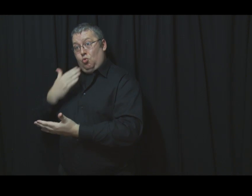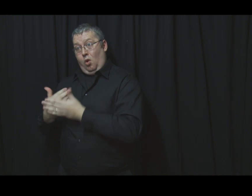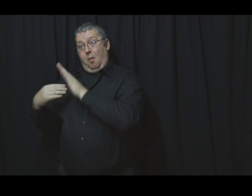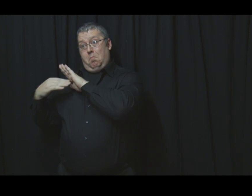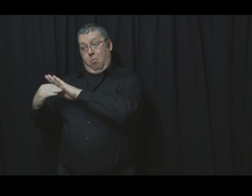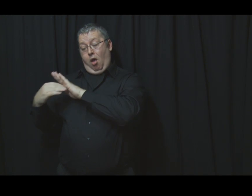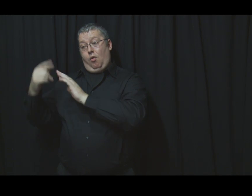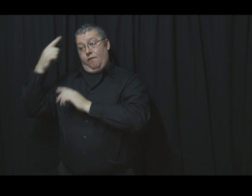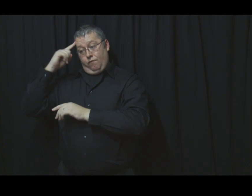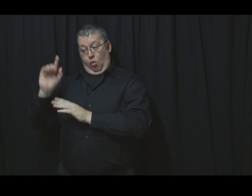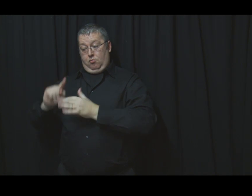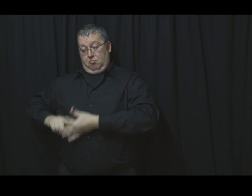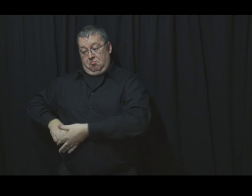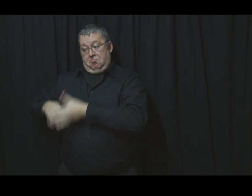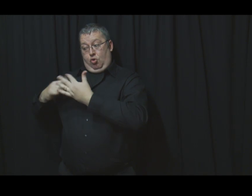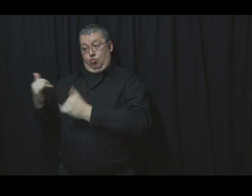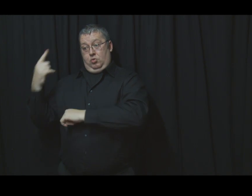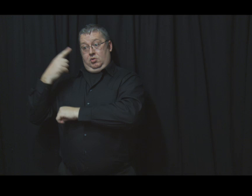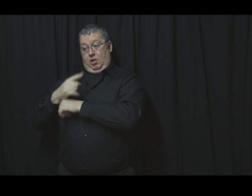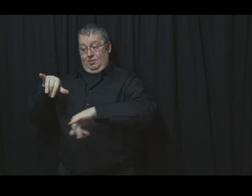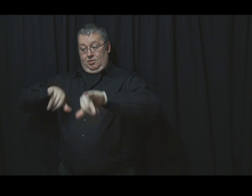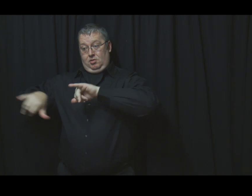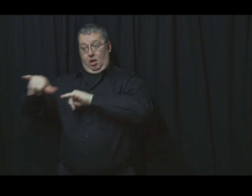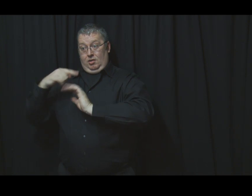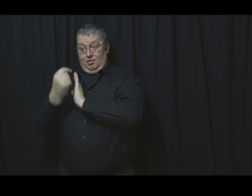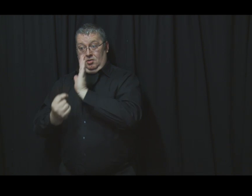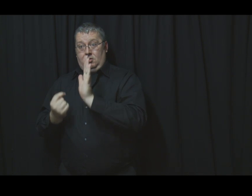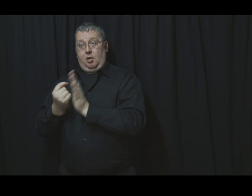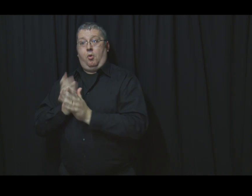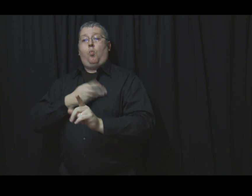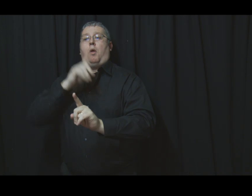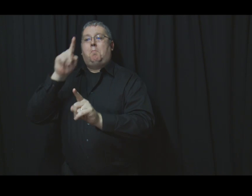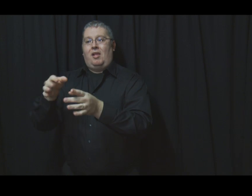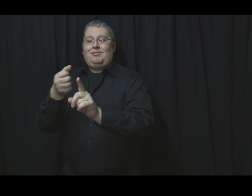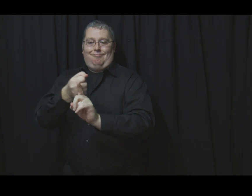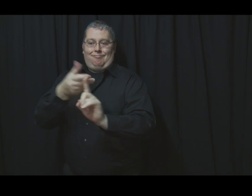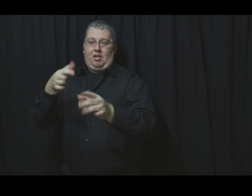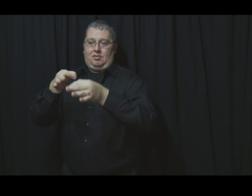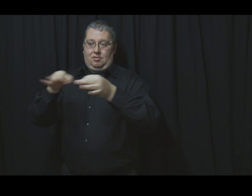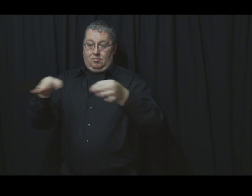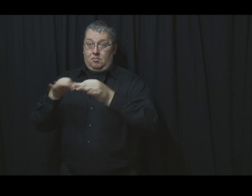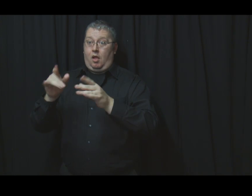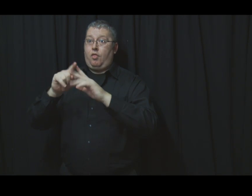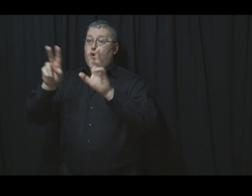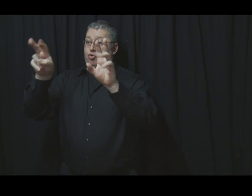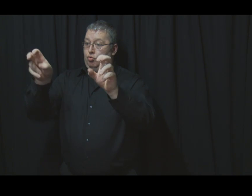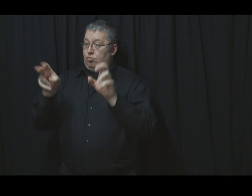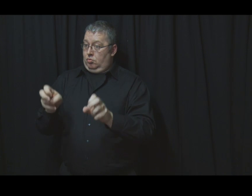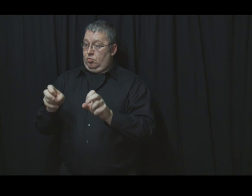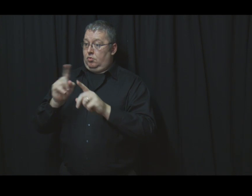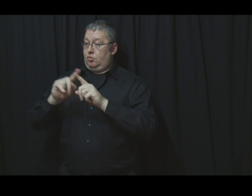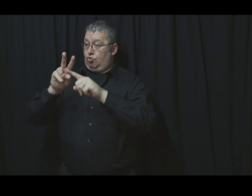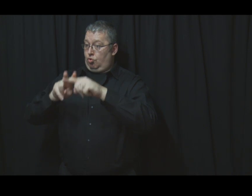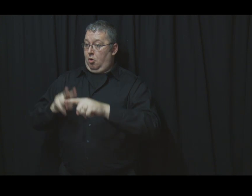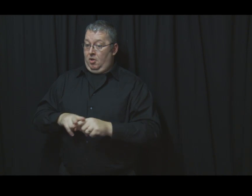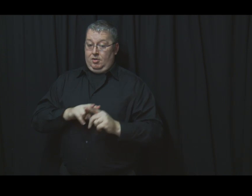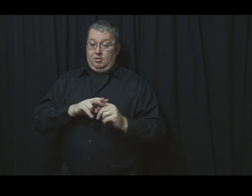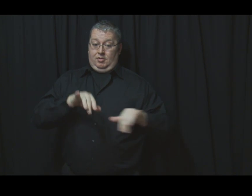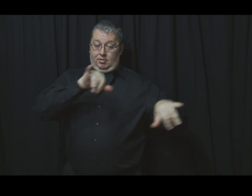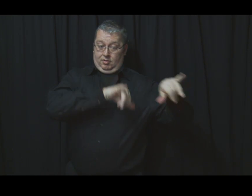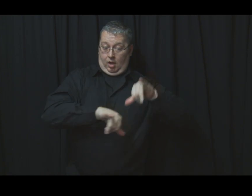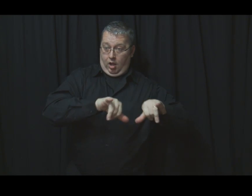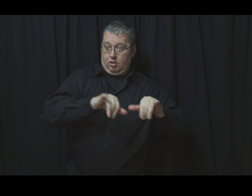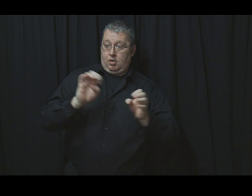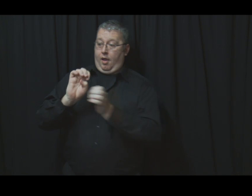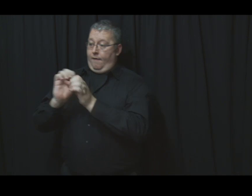scientific era? I said we need to define the terms, and particularly the term science and the term evolution, and I believe we need